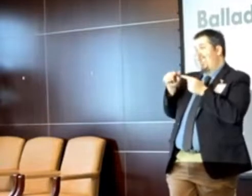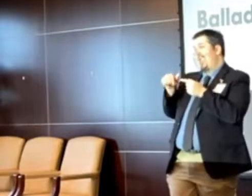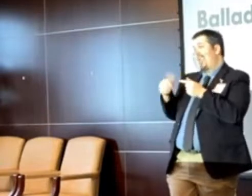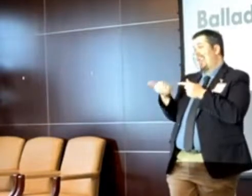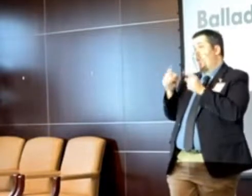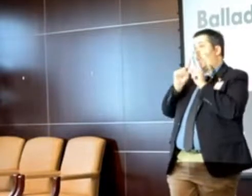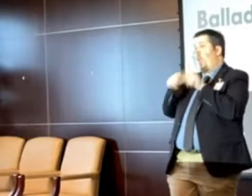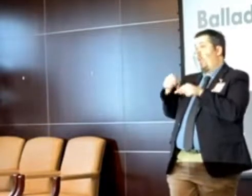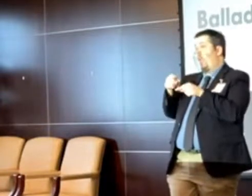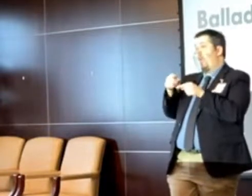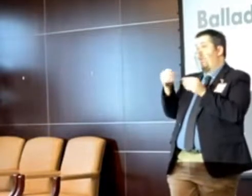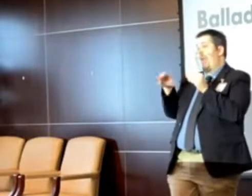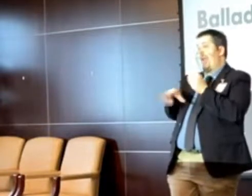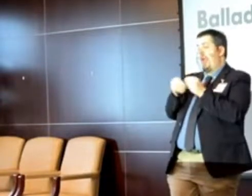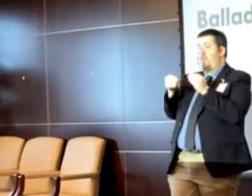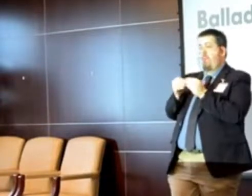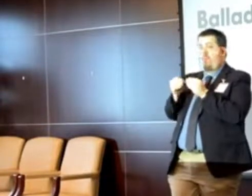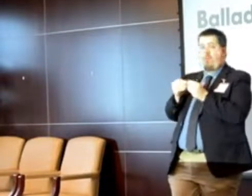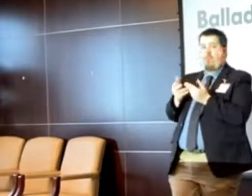to allow that extra